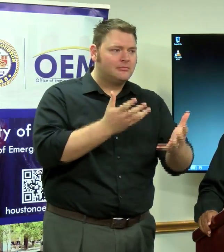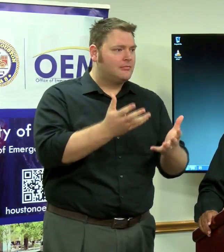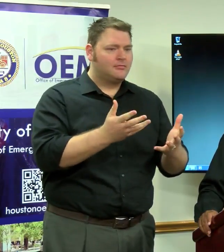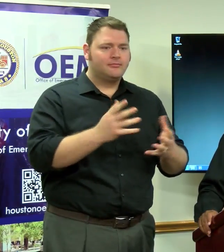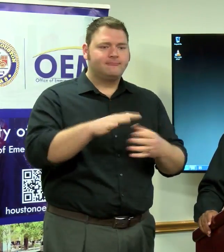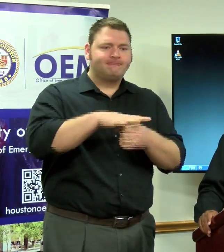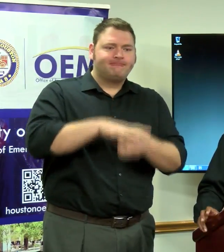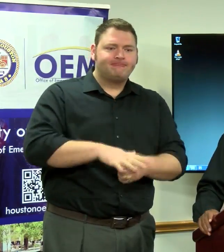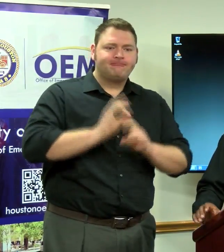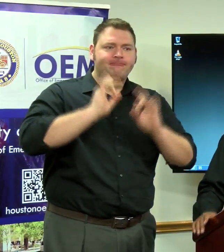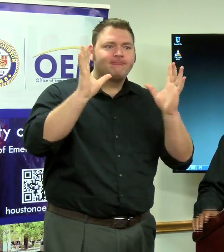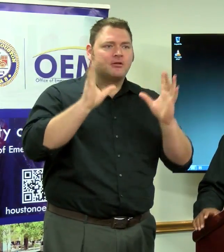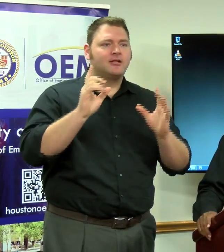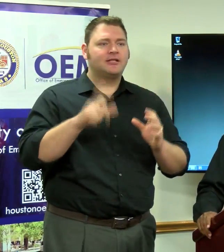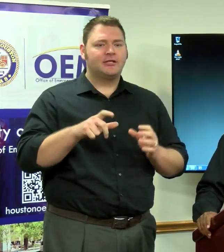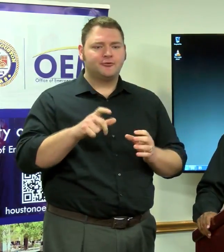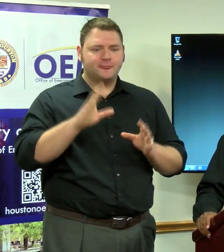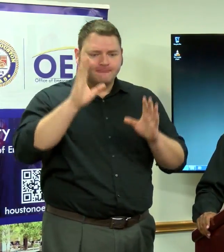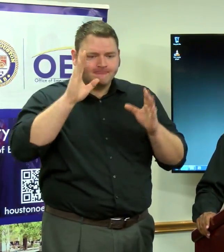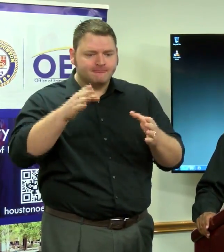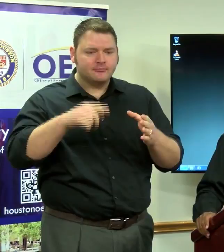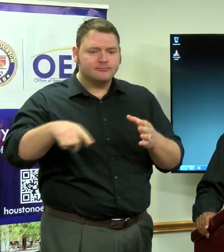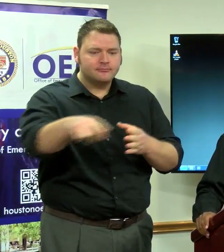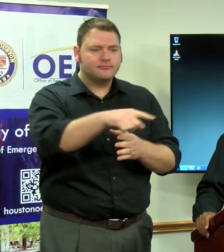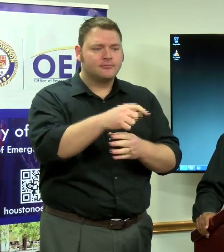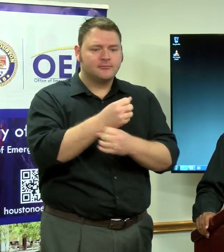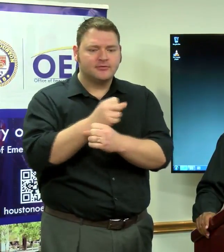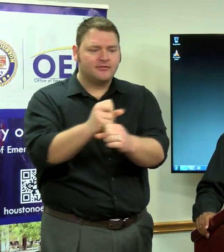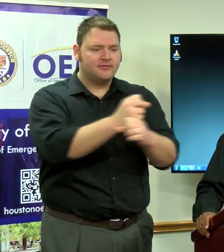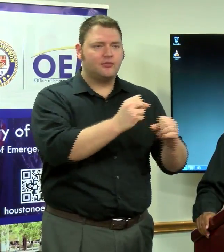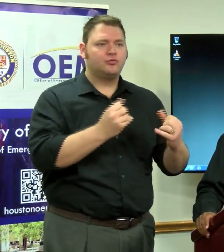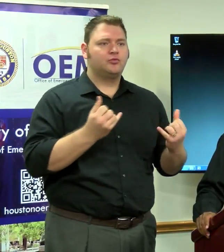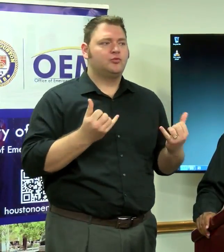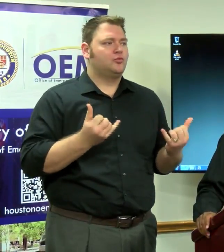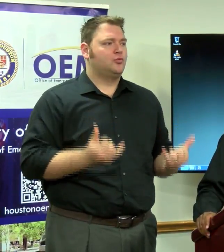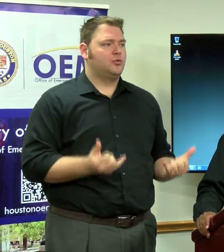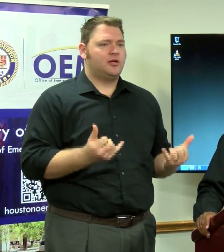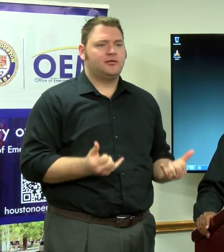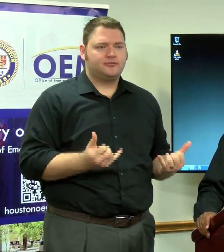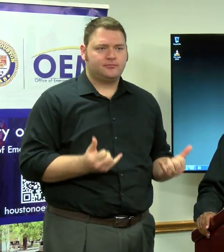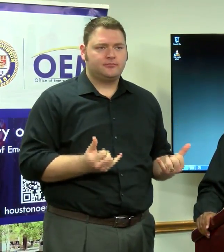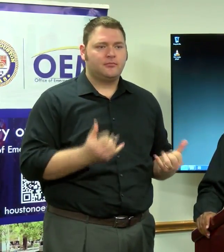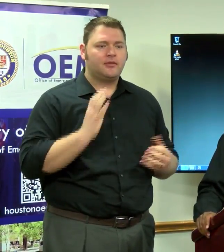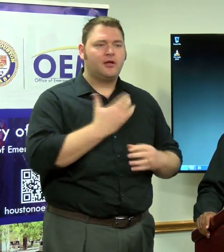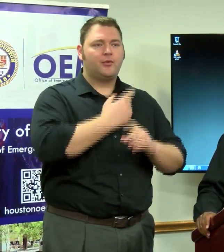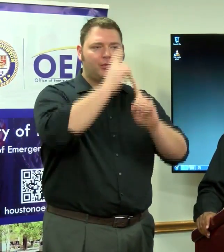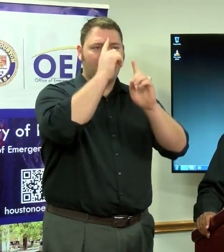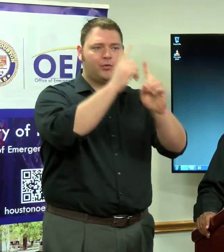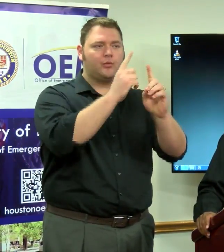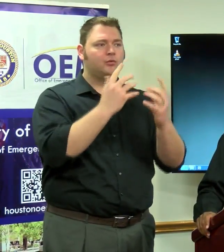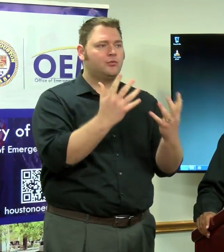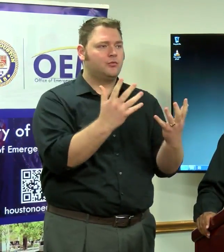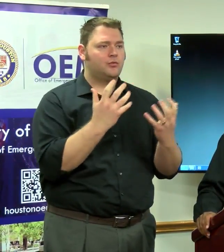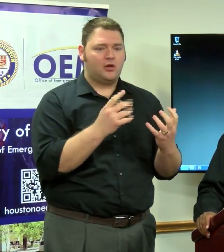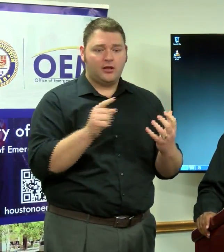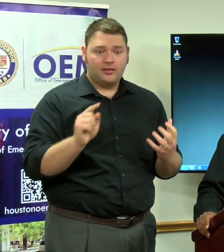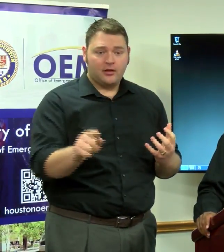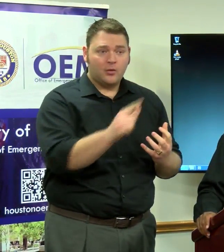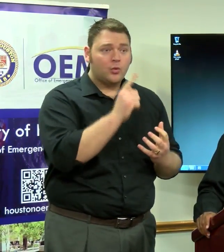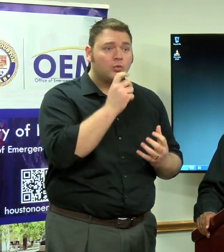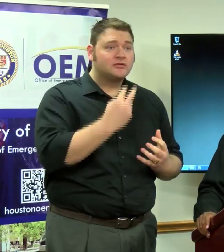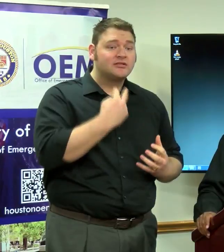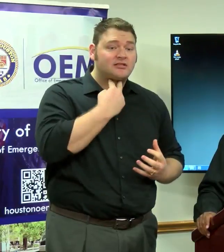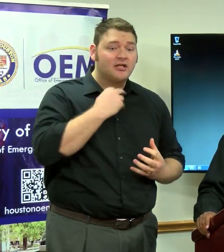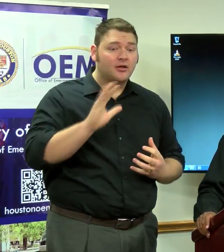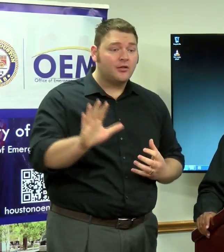to them today. That's our goal, is to try to reach everyone today and get them out of stressful